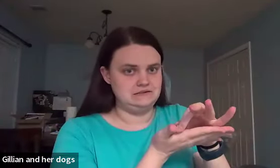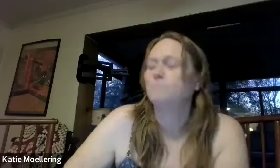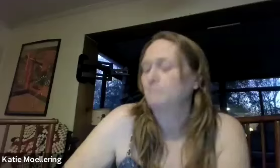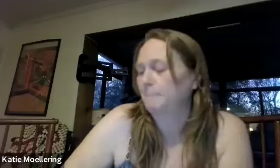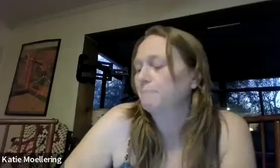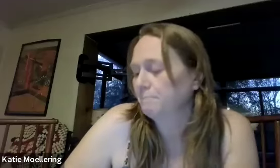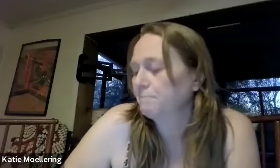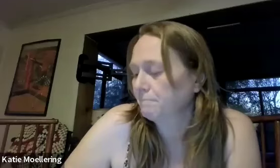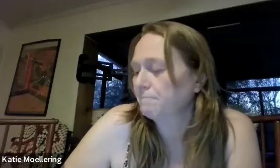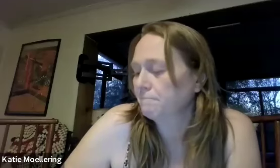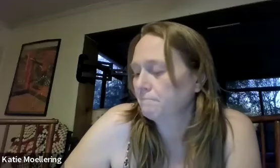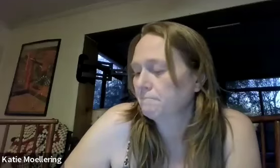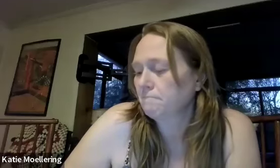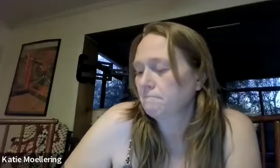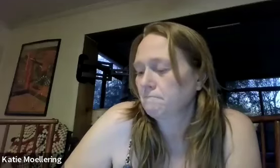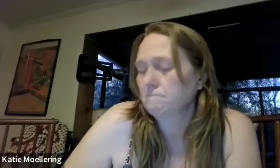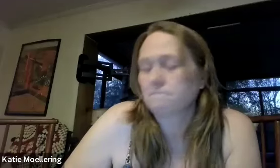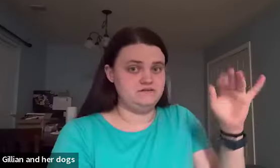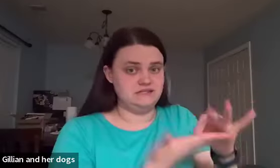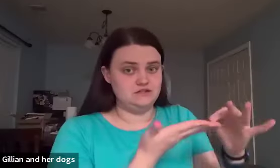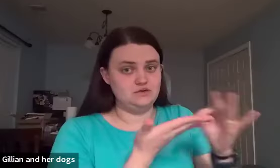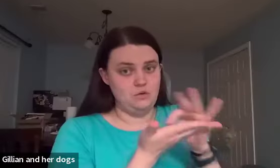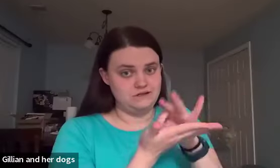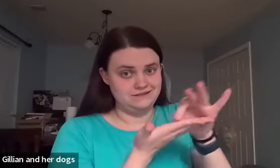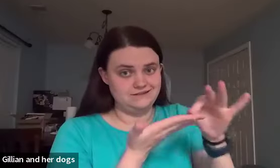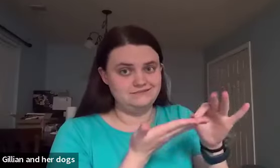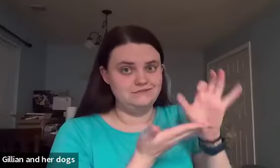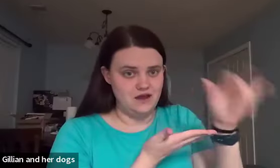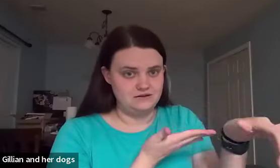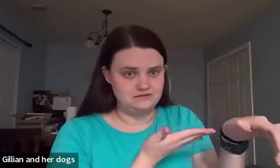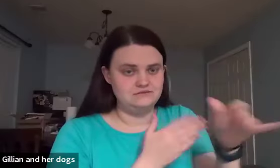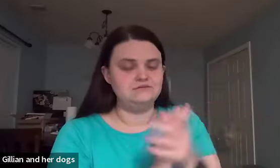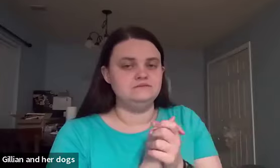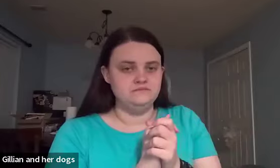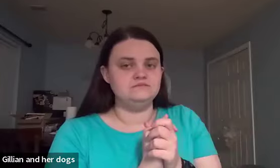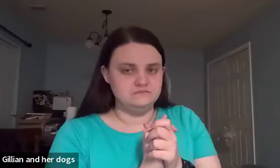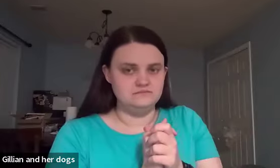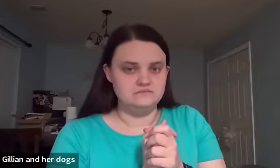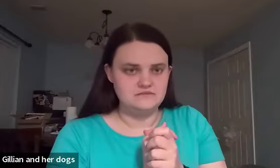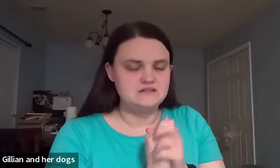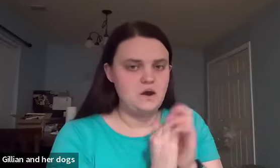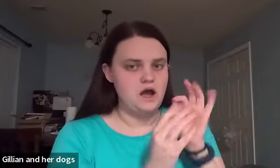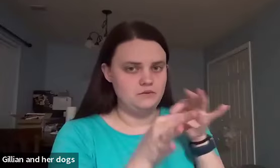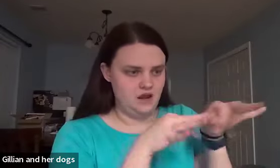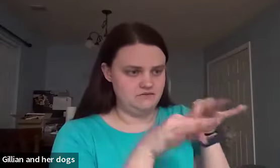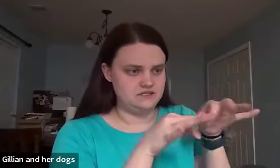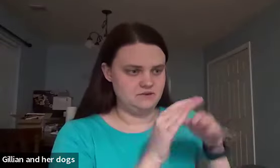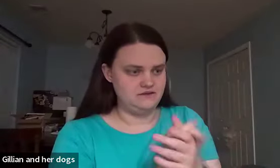Okay. Or maybe I probably would do 4 25 cents coins. That. Gotcha. Okay. That's how I would kind of explain